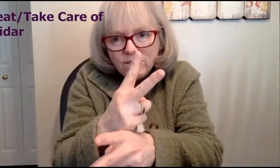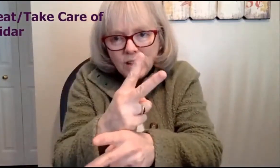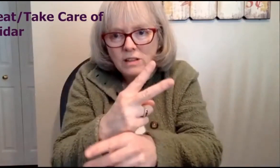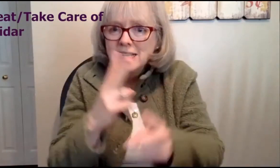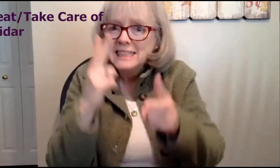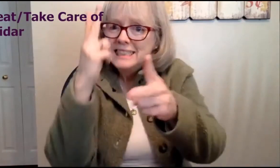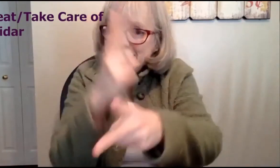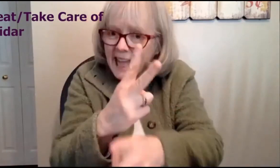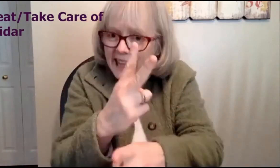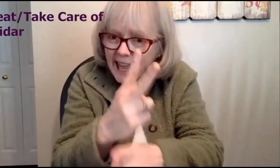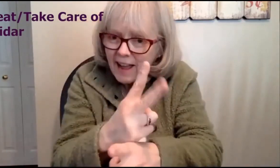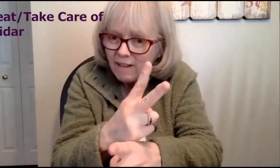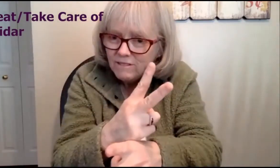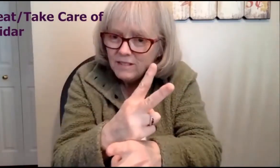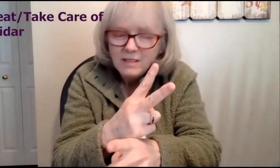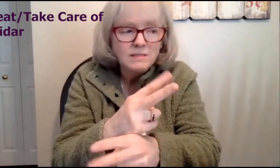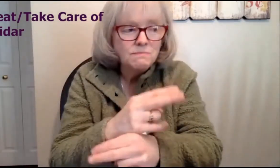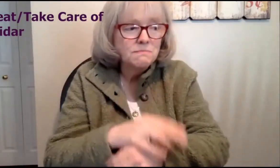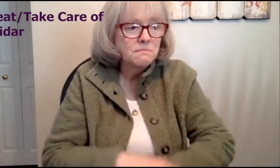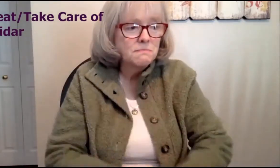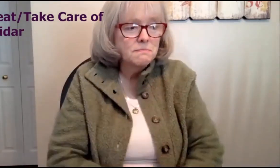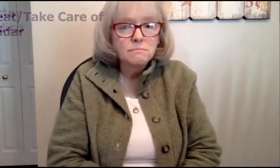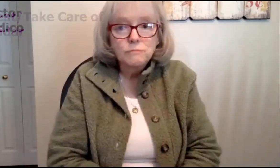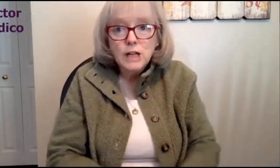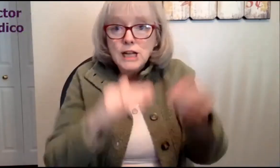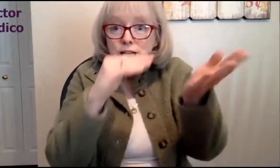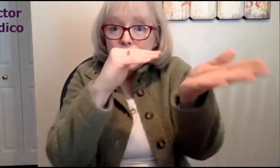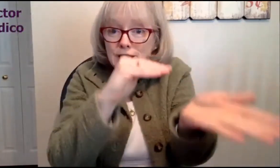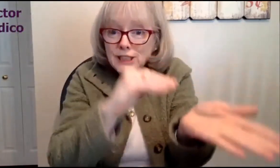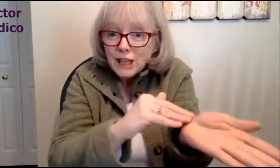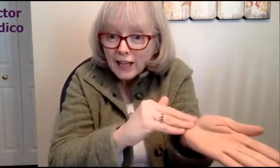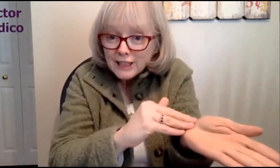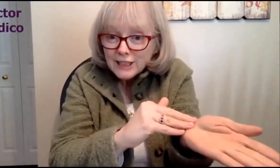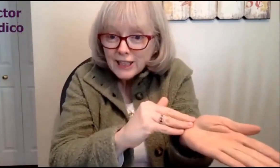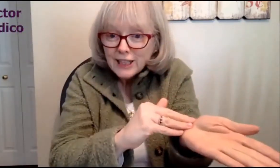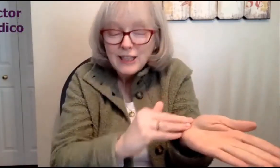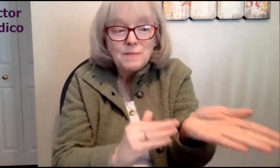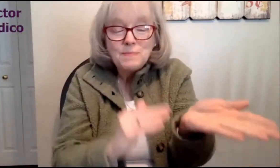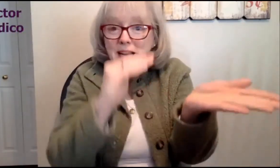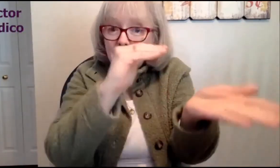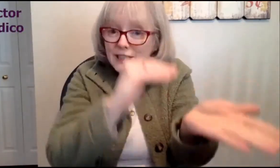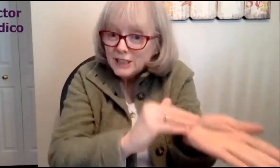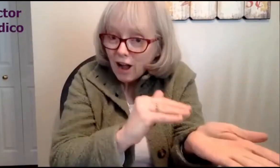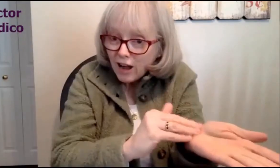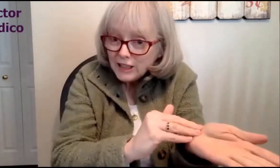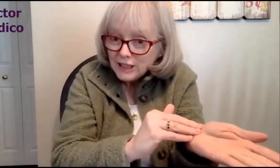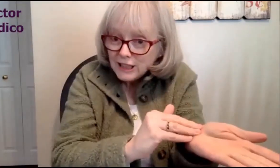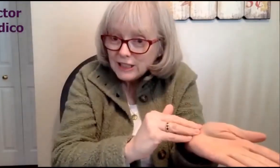Take care of. Doctor.